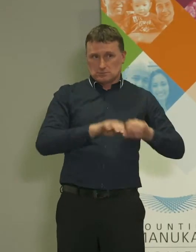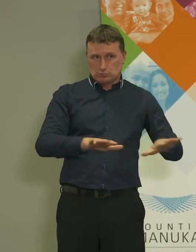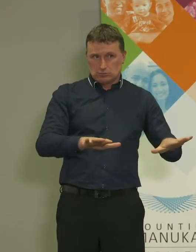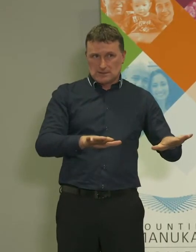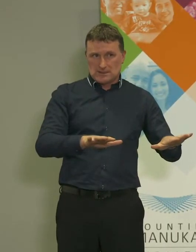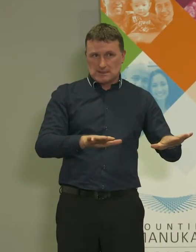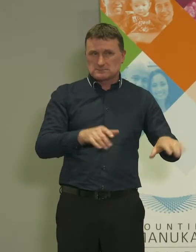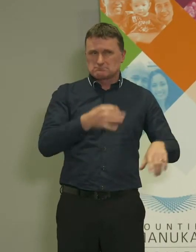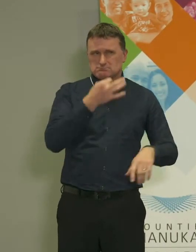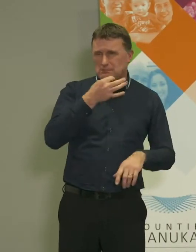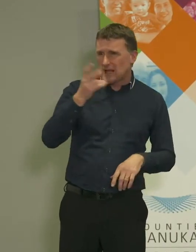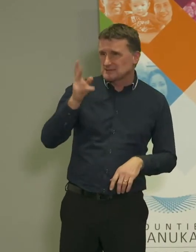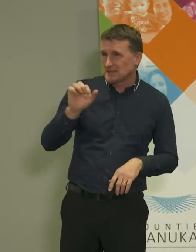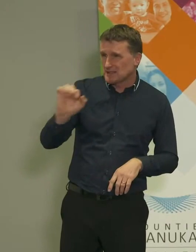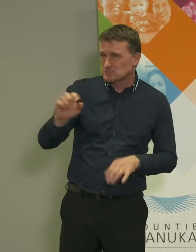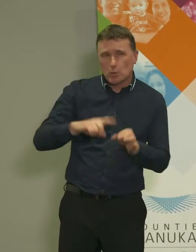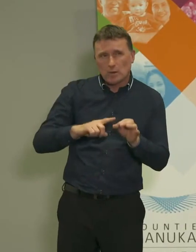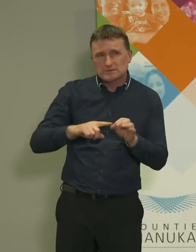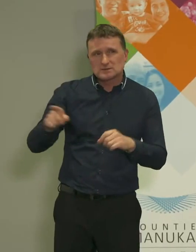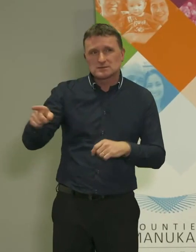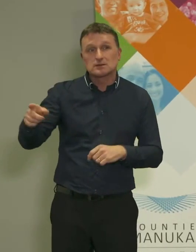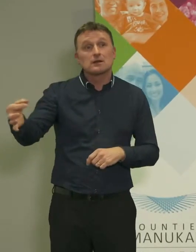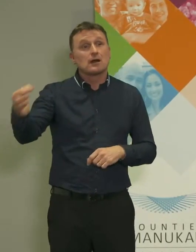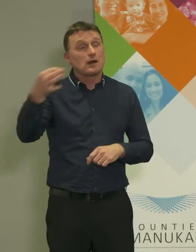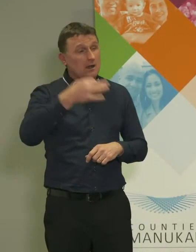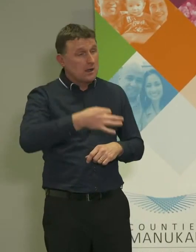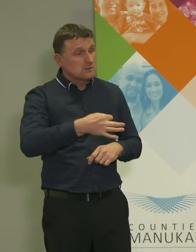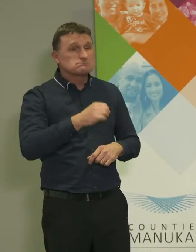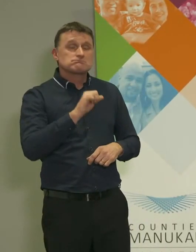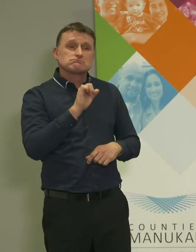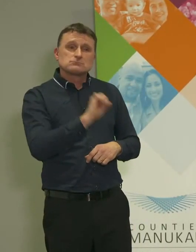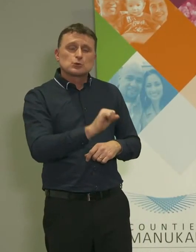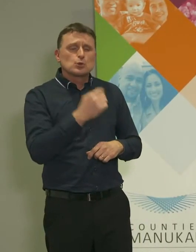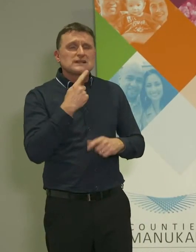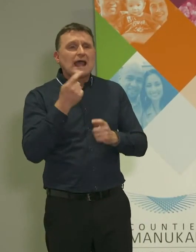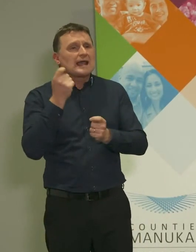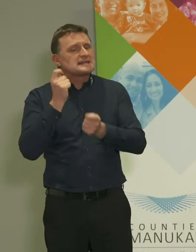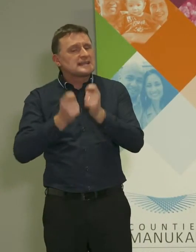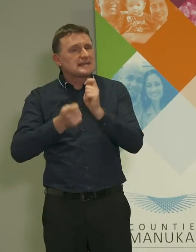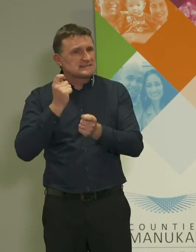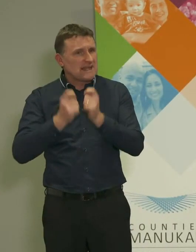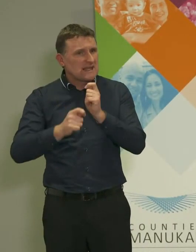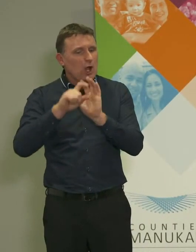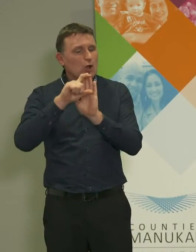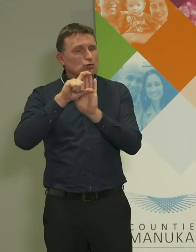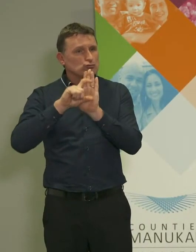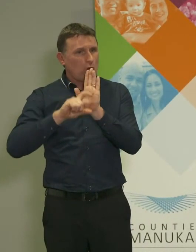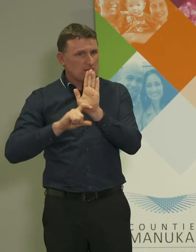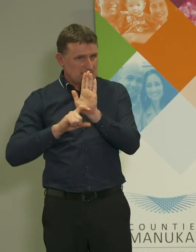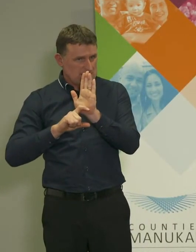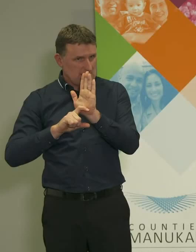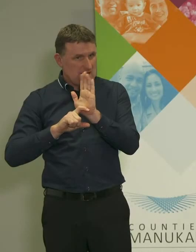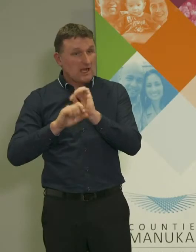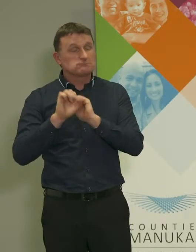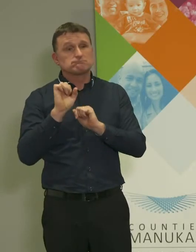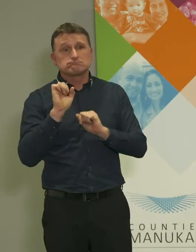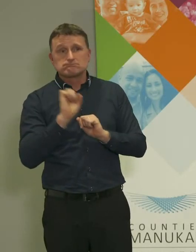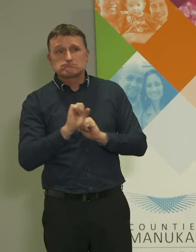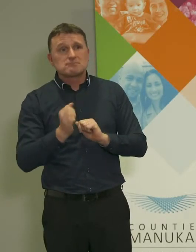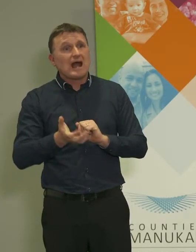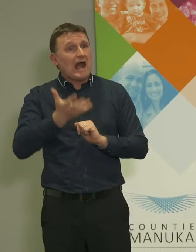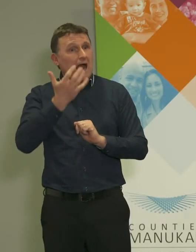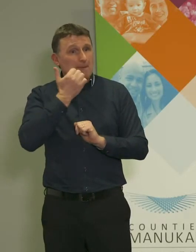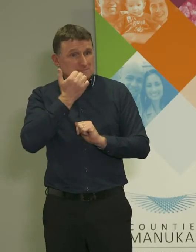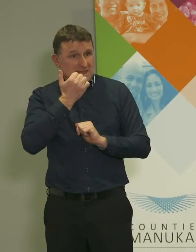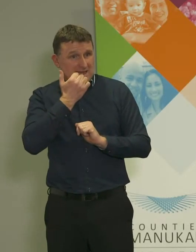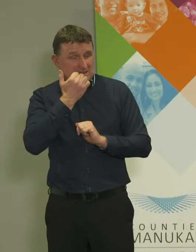could you just say that again? The information in terms of testing criteria, updates, all that stuff. Oh, yes.